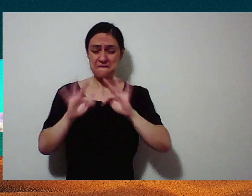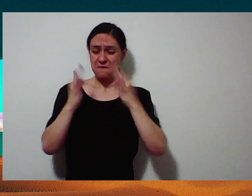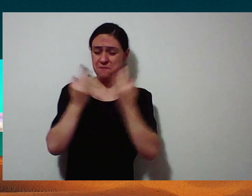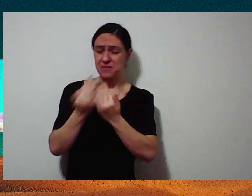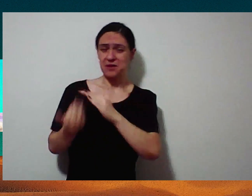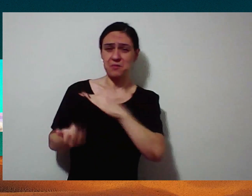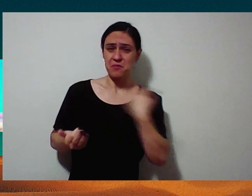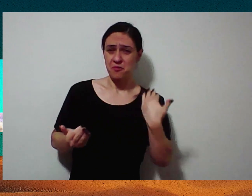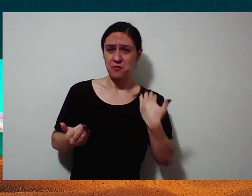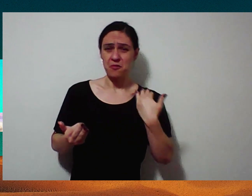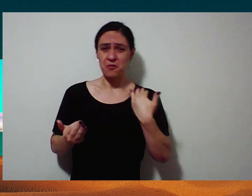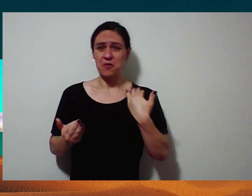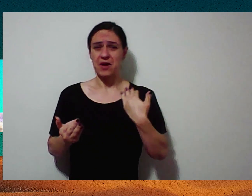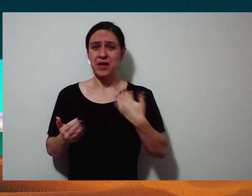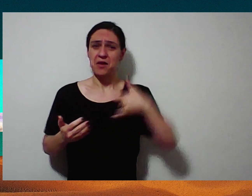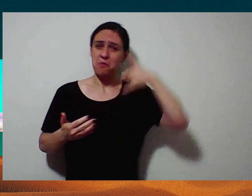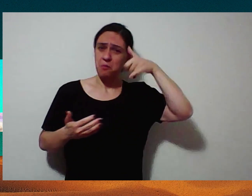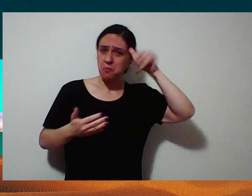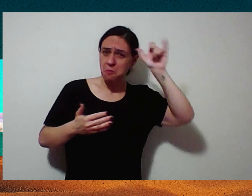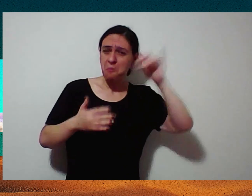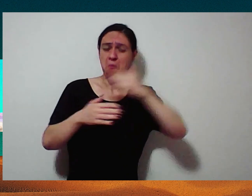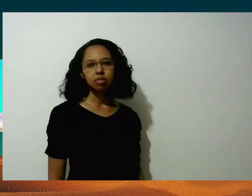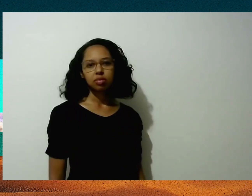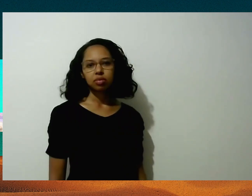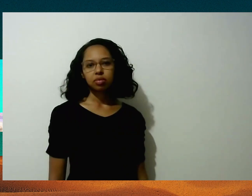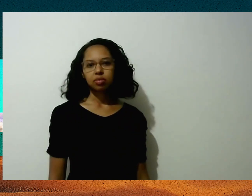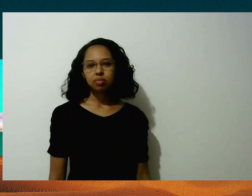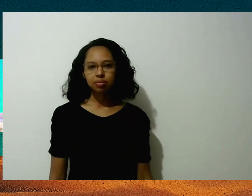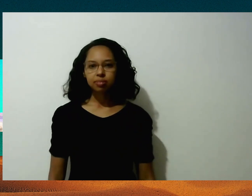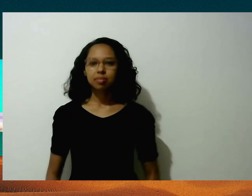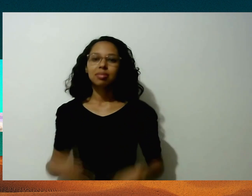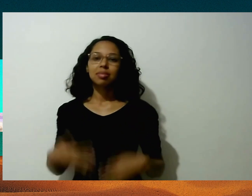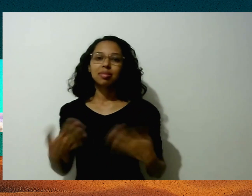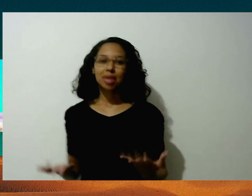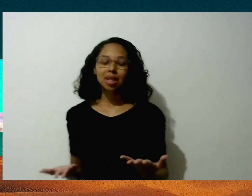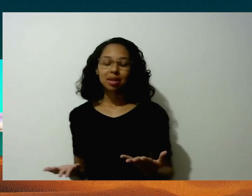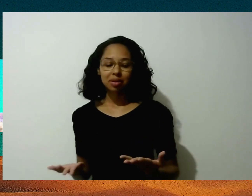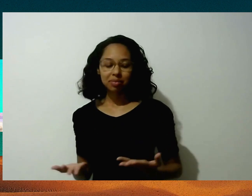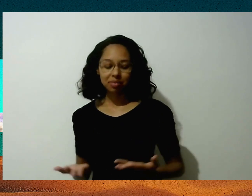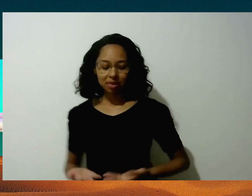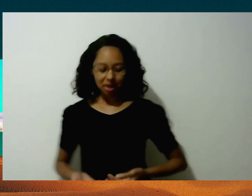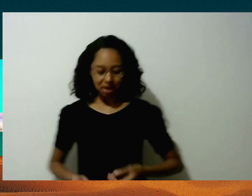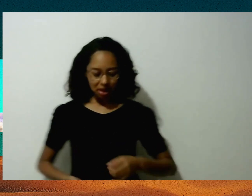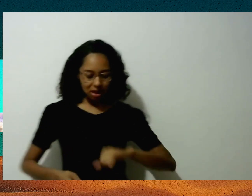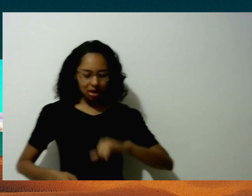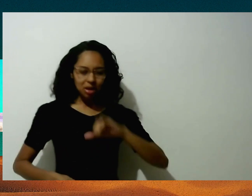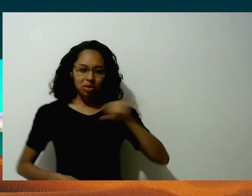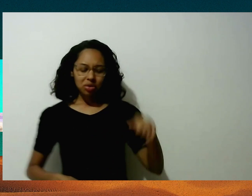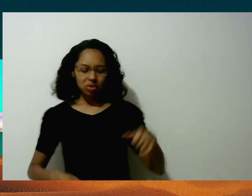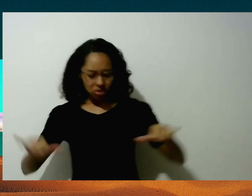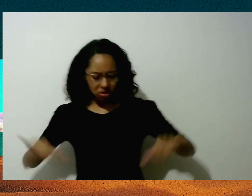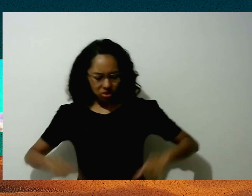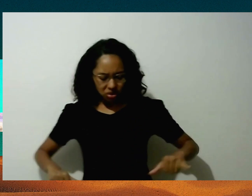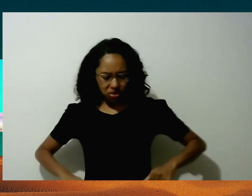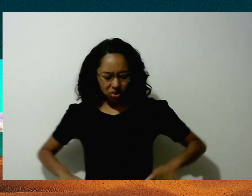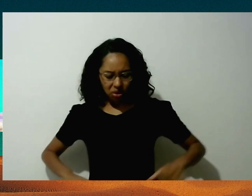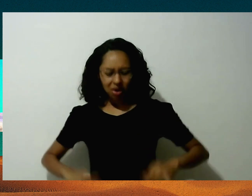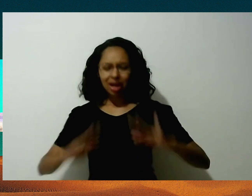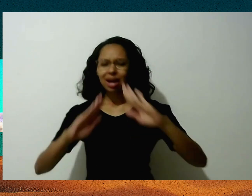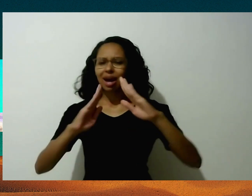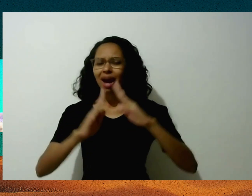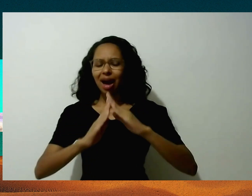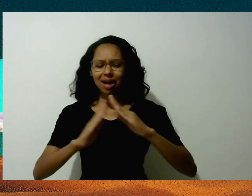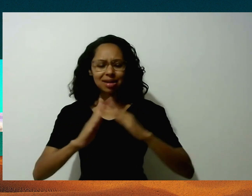perdeu o patrimônio. He lost his family, he lost his property and goods, E o seu corpo todo tomado